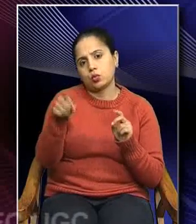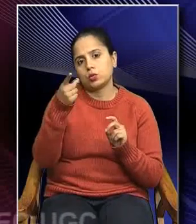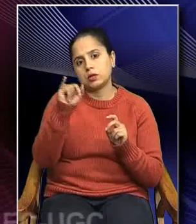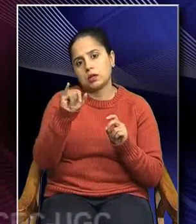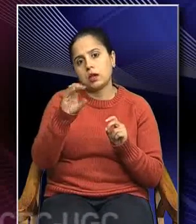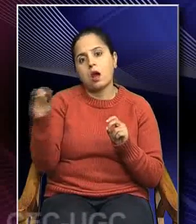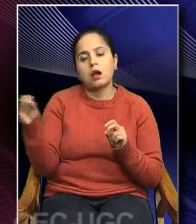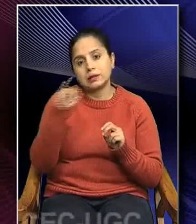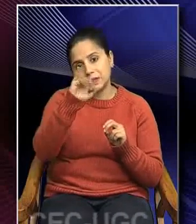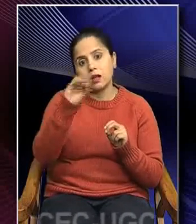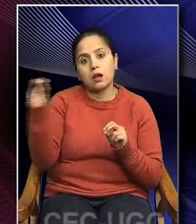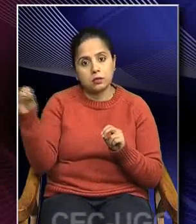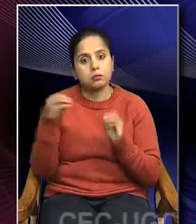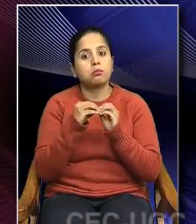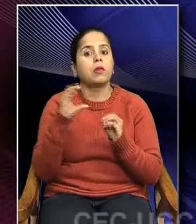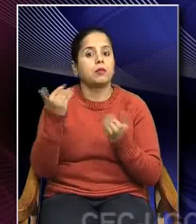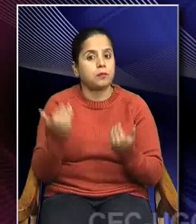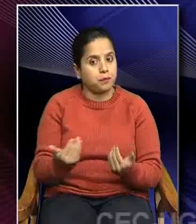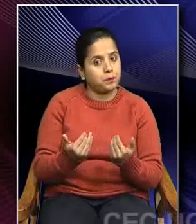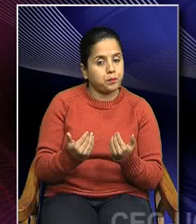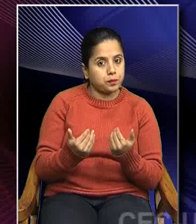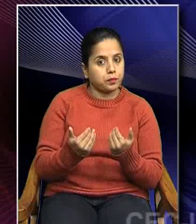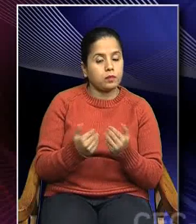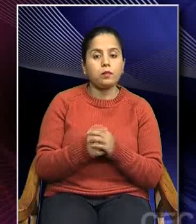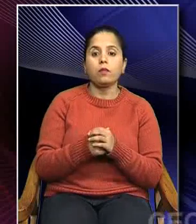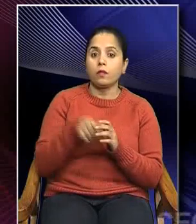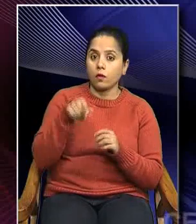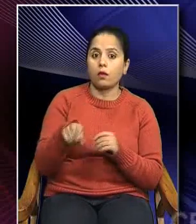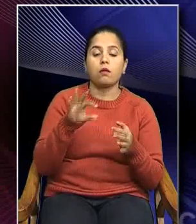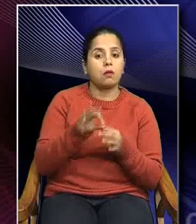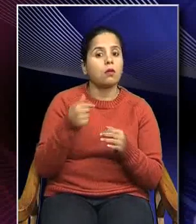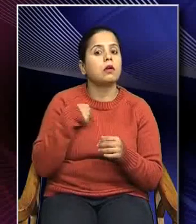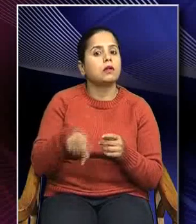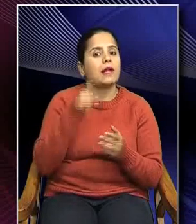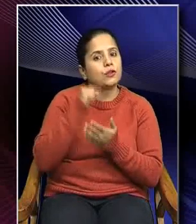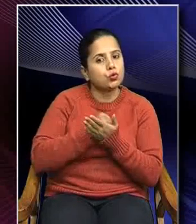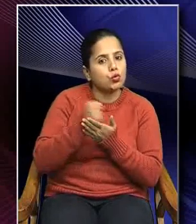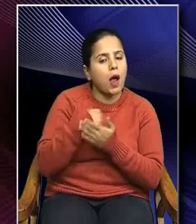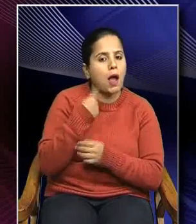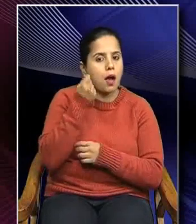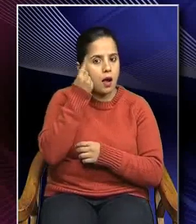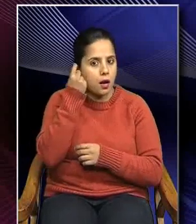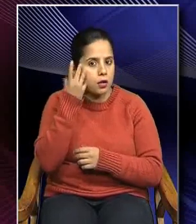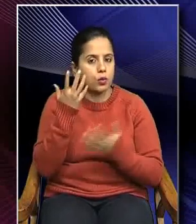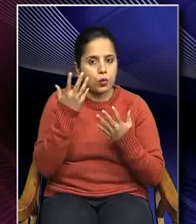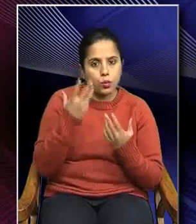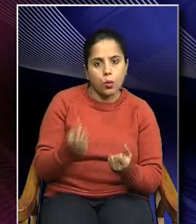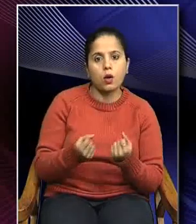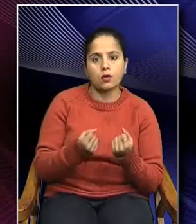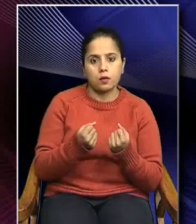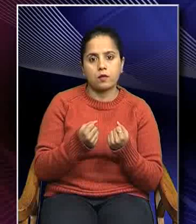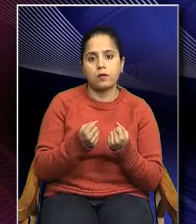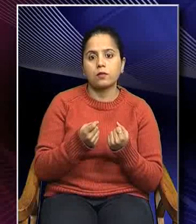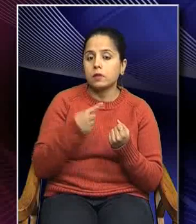And it is in that sense that we would be trying to understand as to